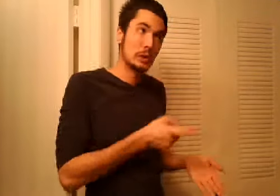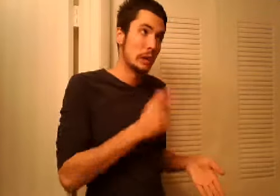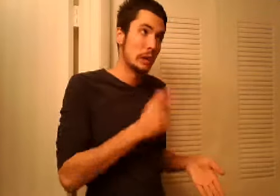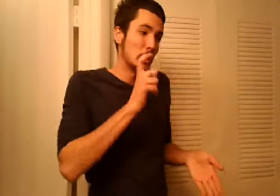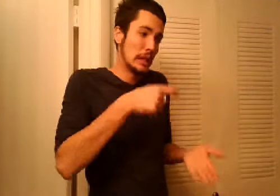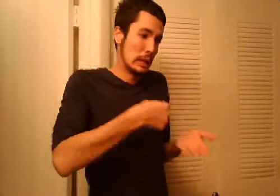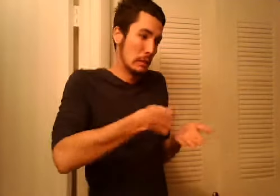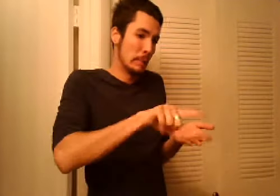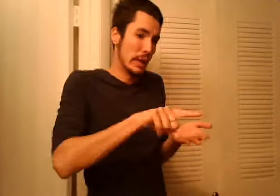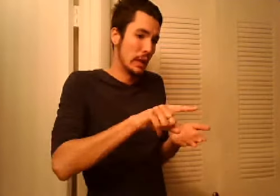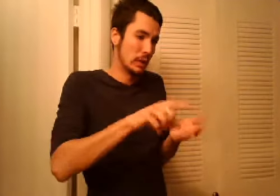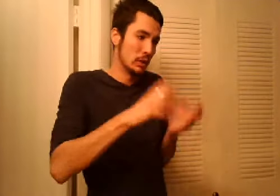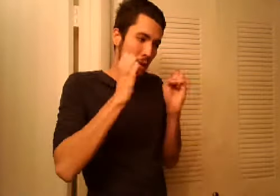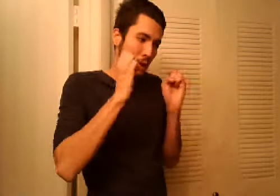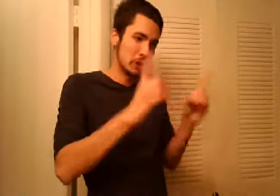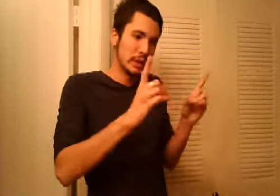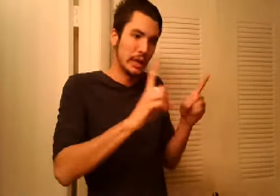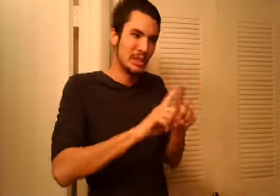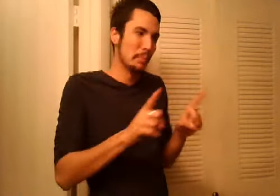being compensated relative to their contribution.